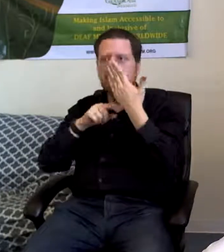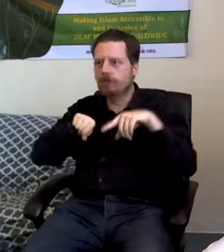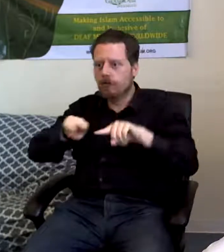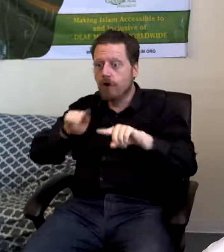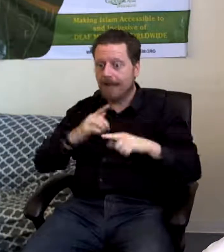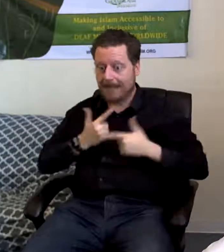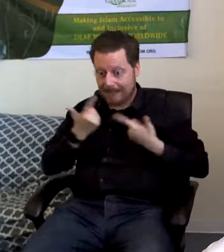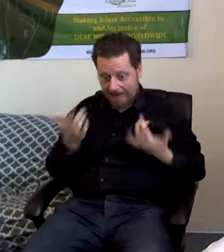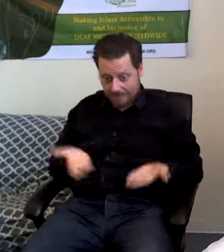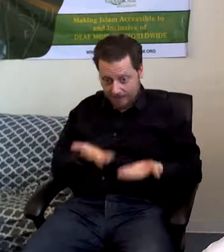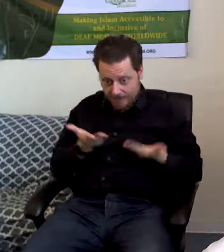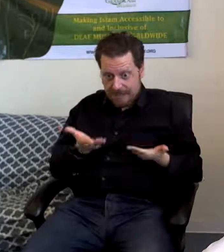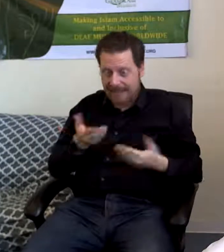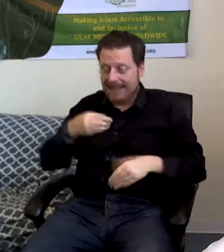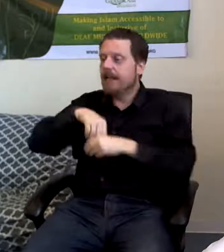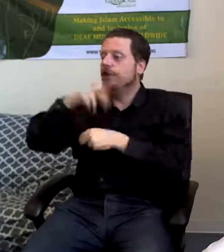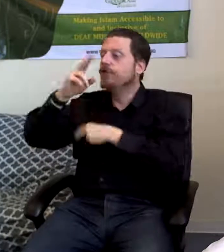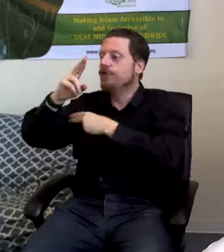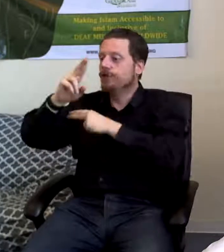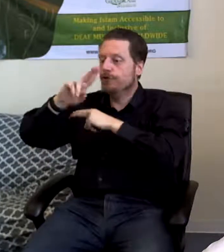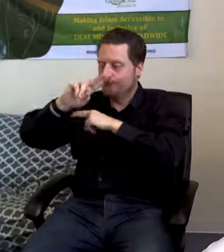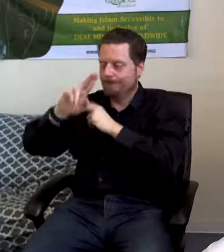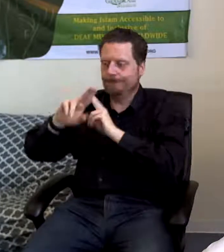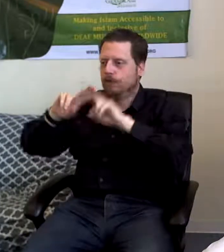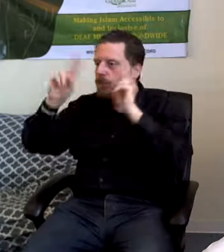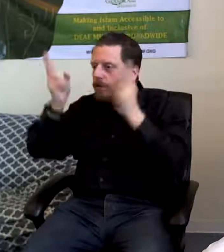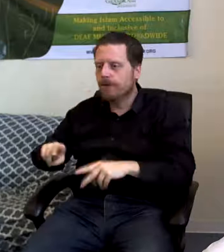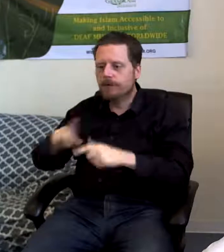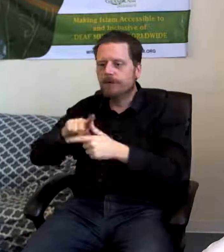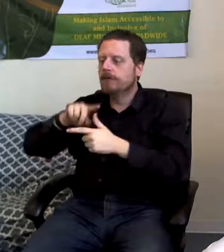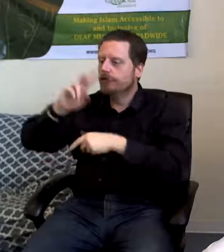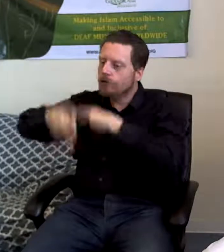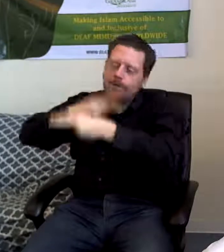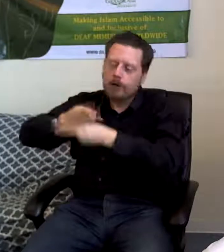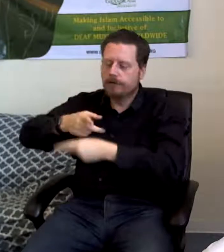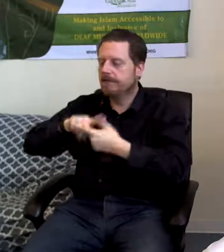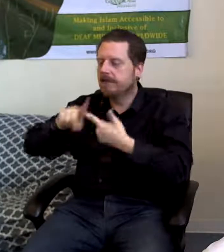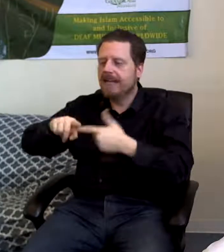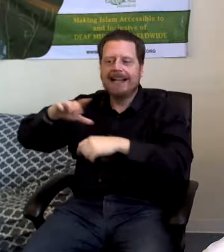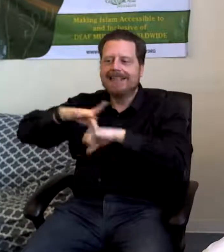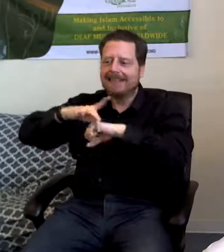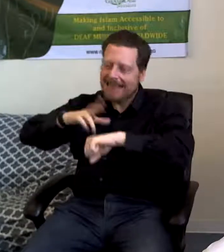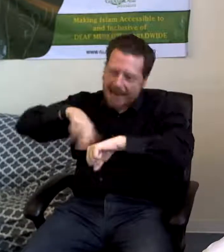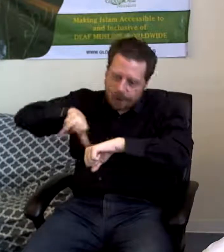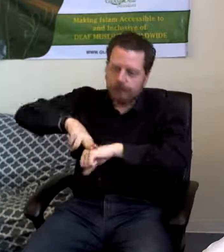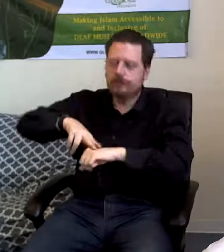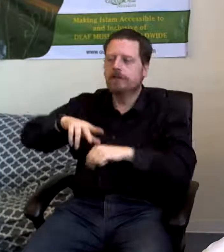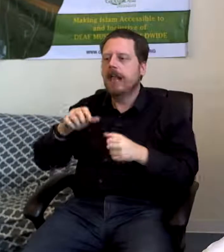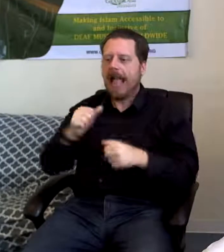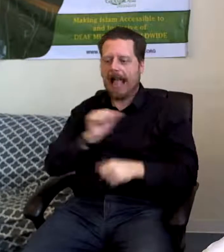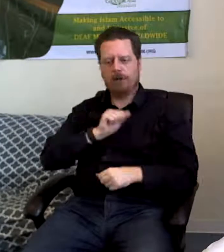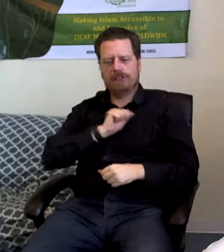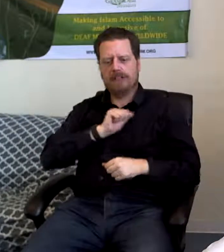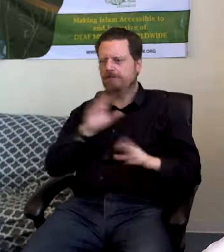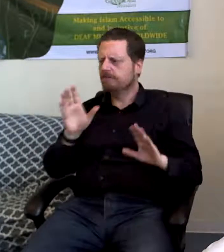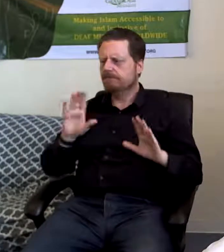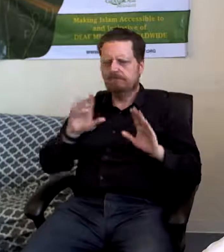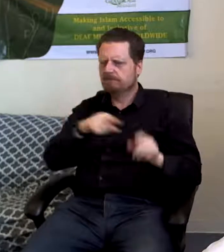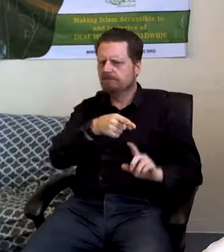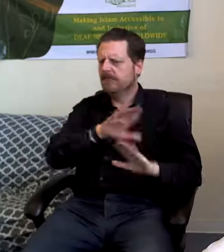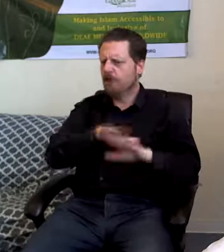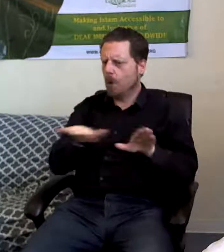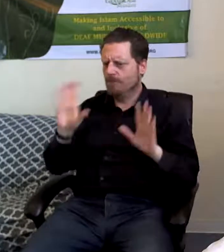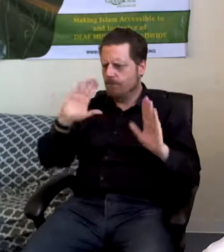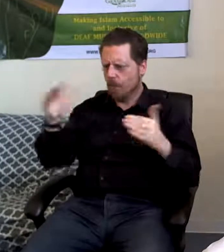life, in the universe, in nature, in ourselves. So they are only focusing on